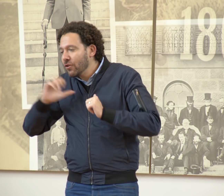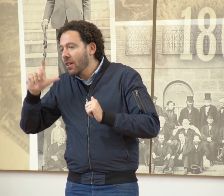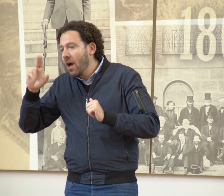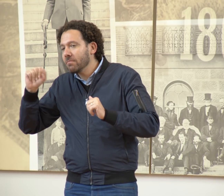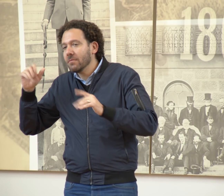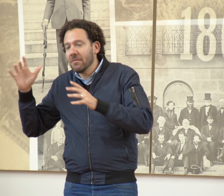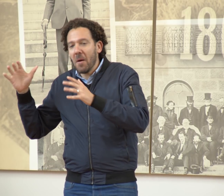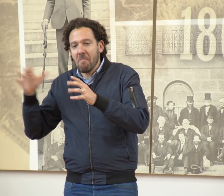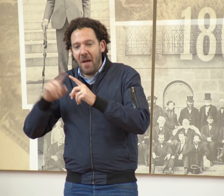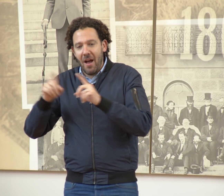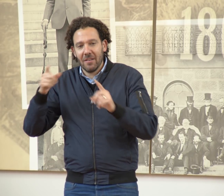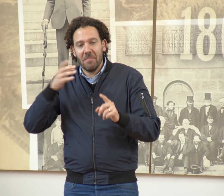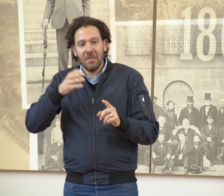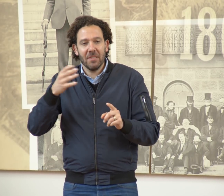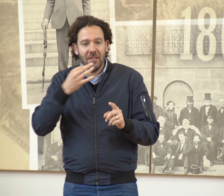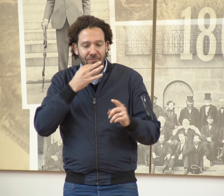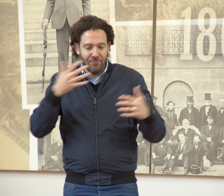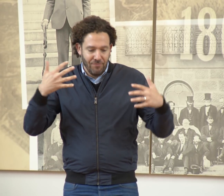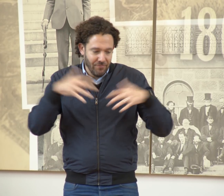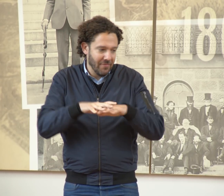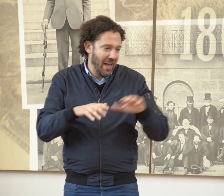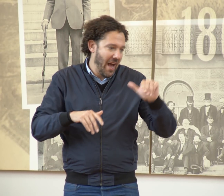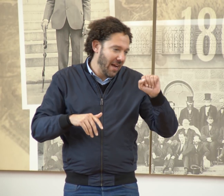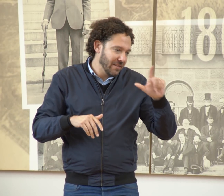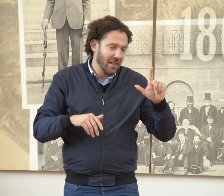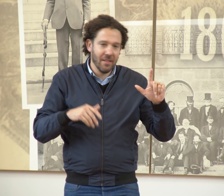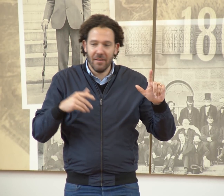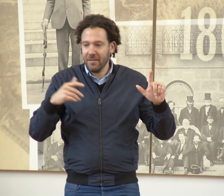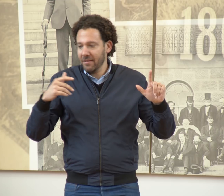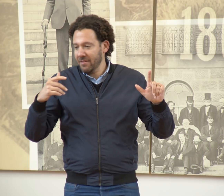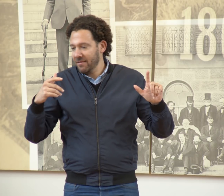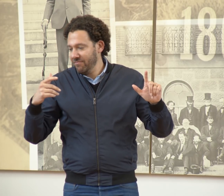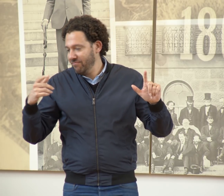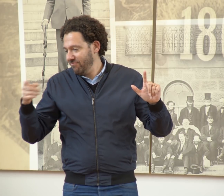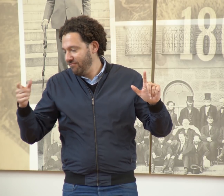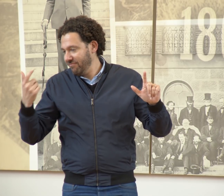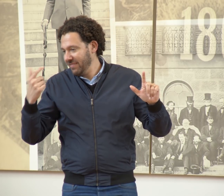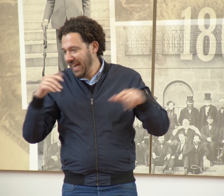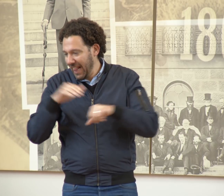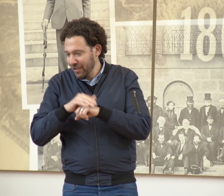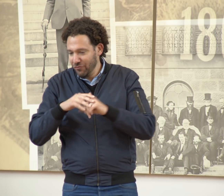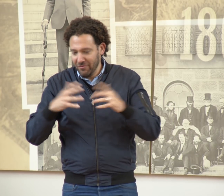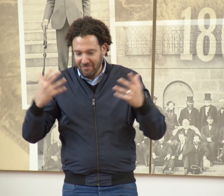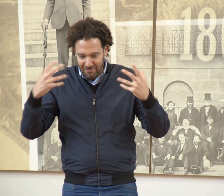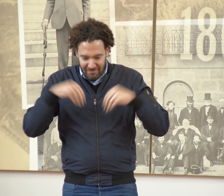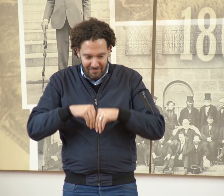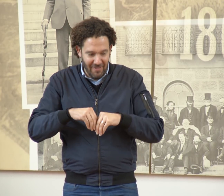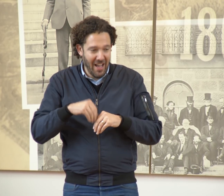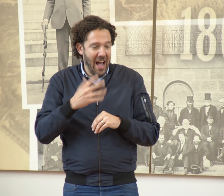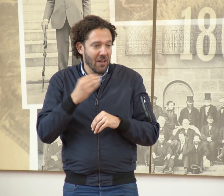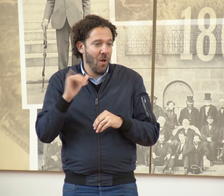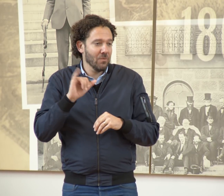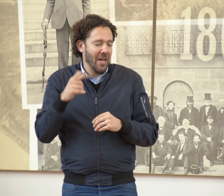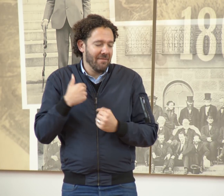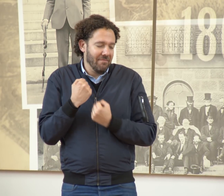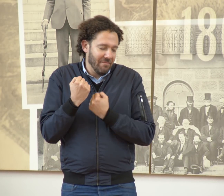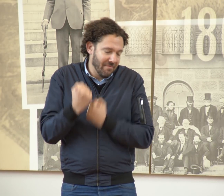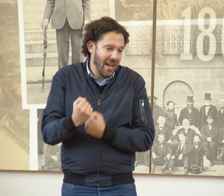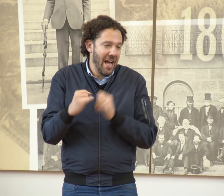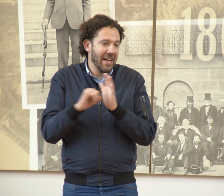when I came to Gallaudet, I have to thank people like Bernard Bragg for coming before me. who were truly able